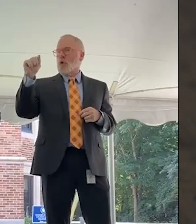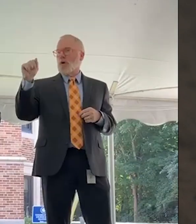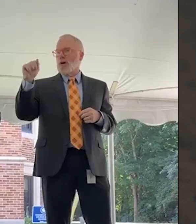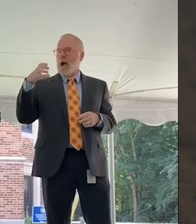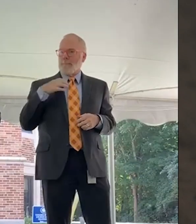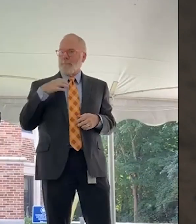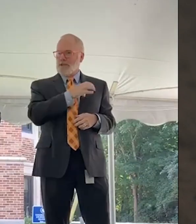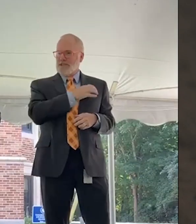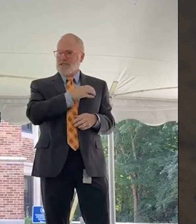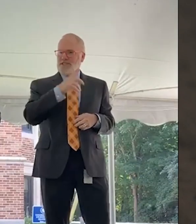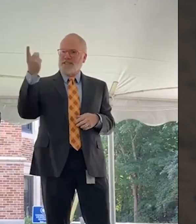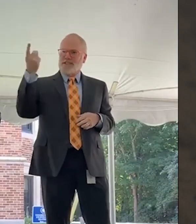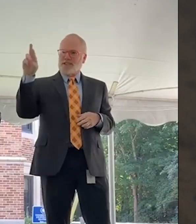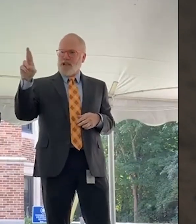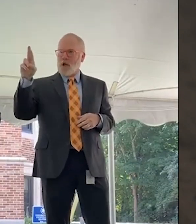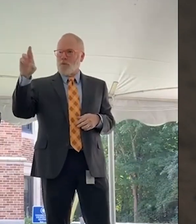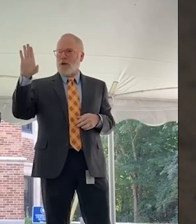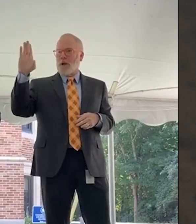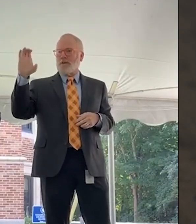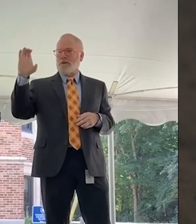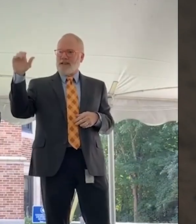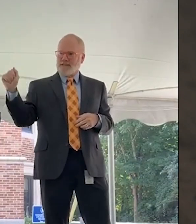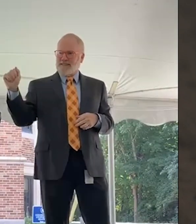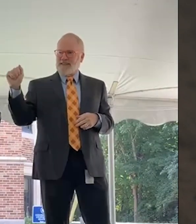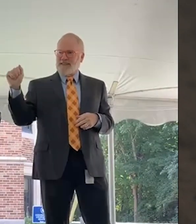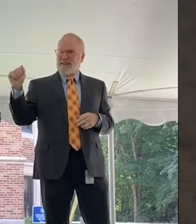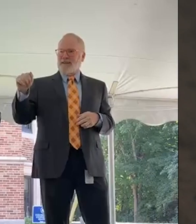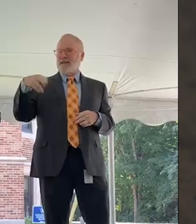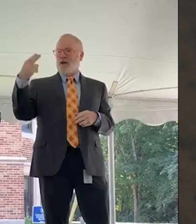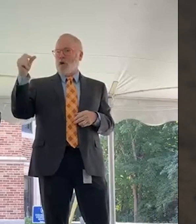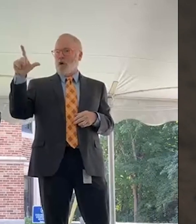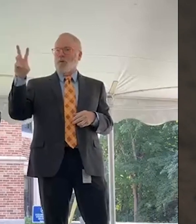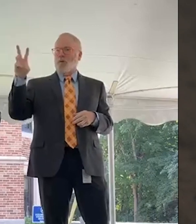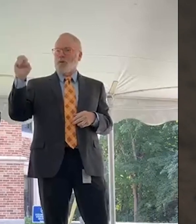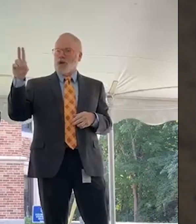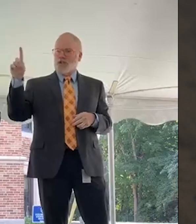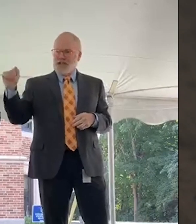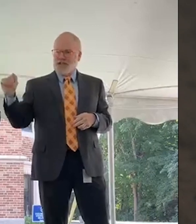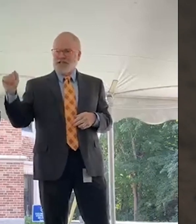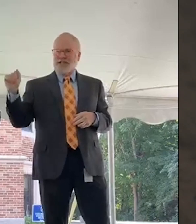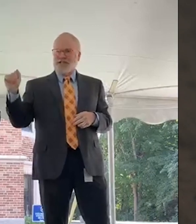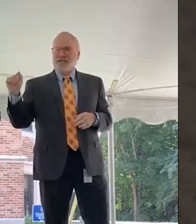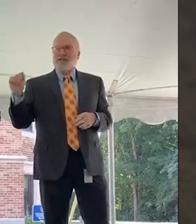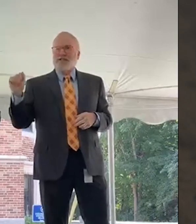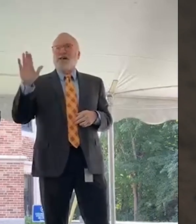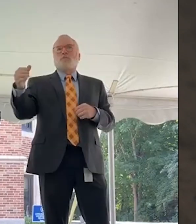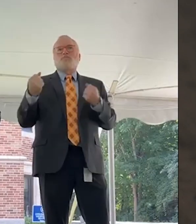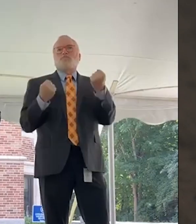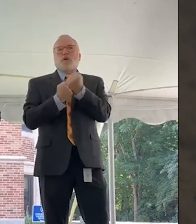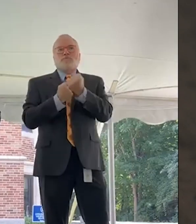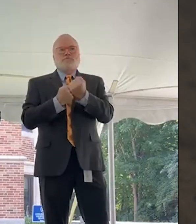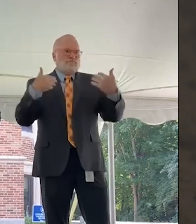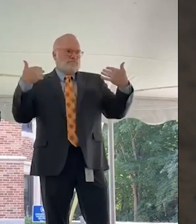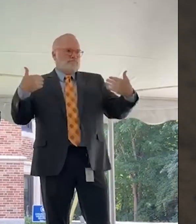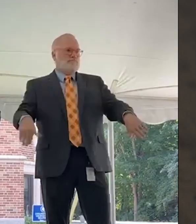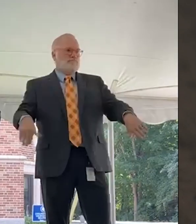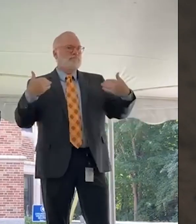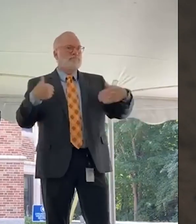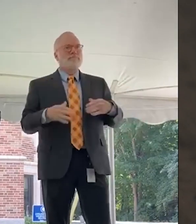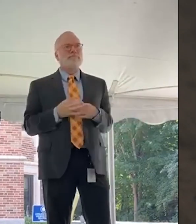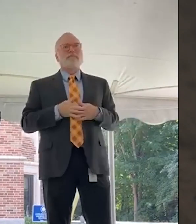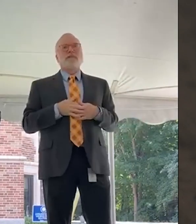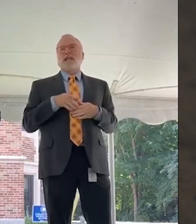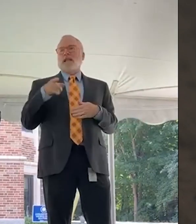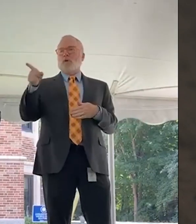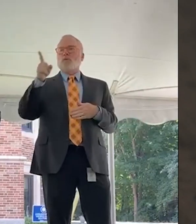I want to say thank you to the Commissioner, Dr. Holwerder, and her